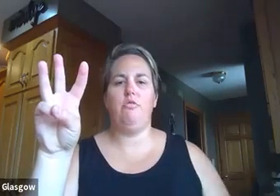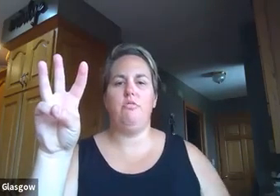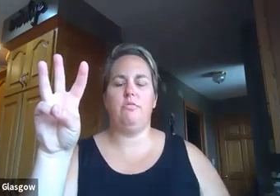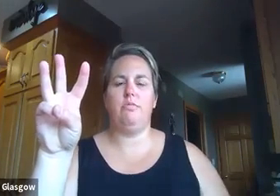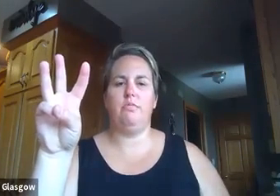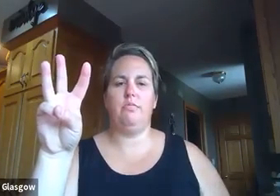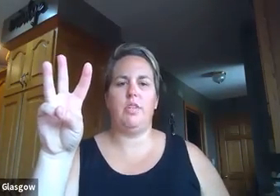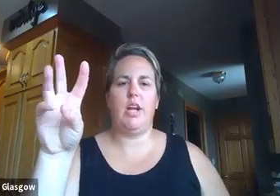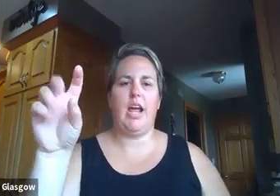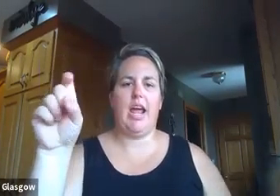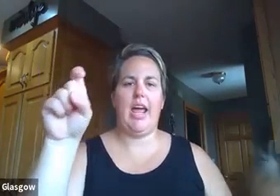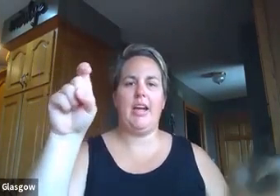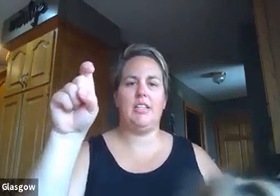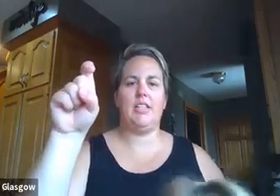W, X,